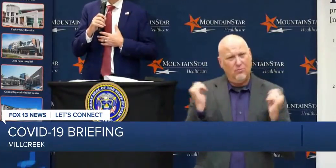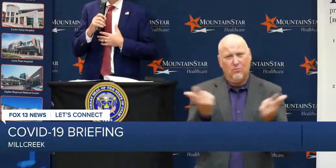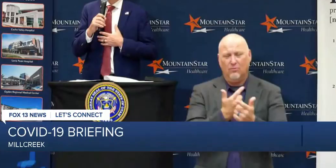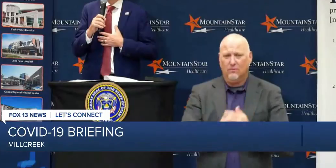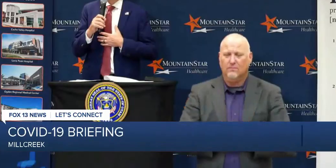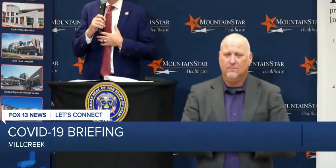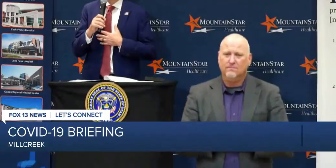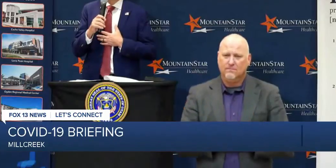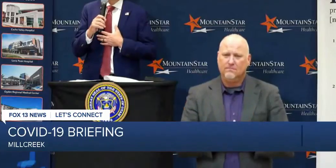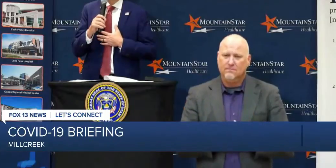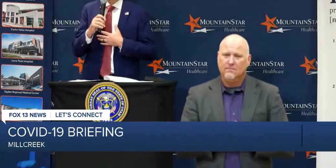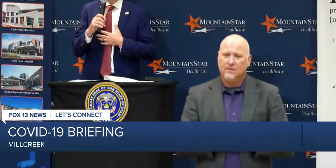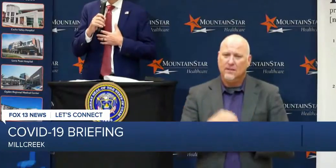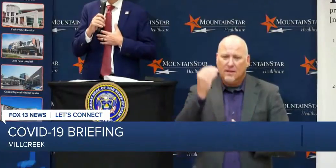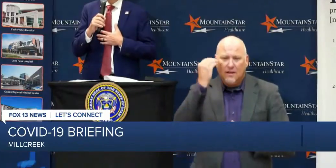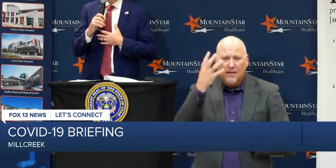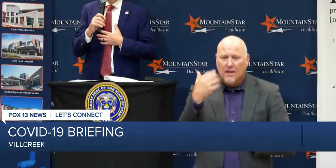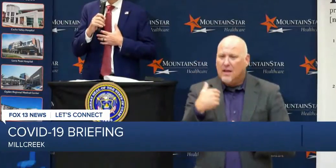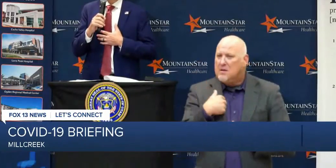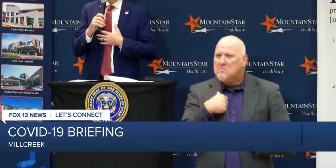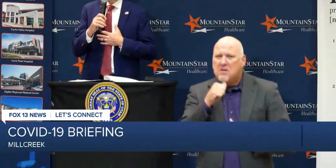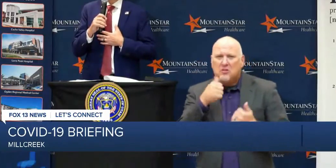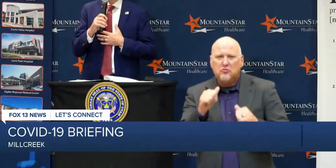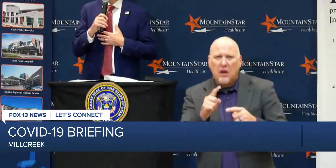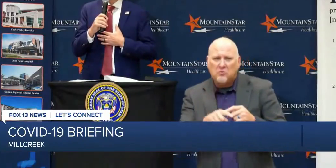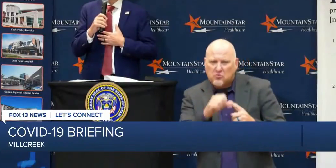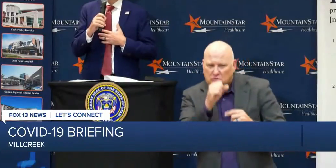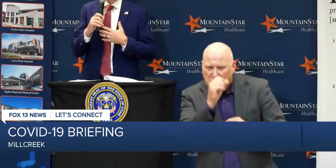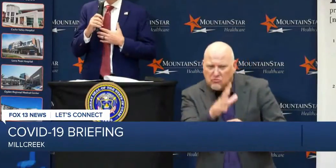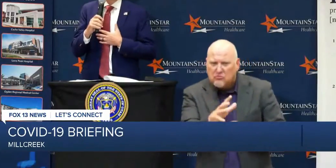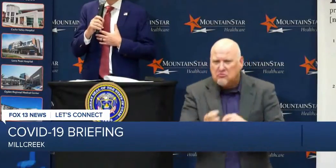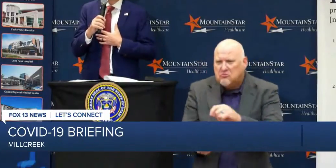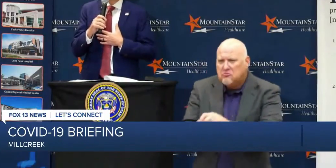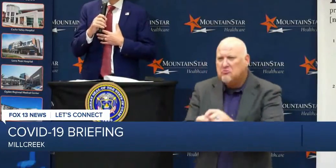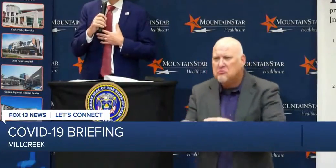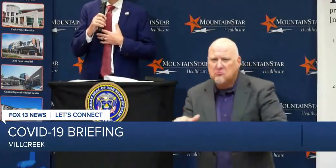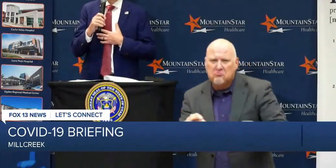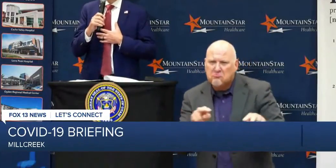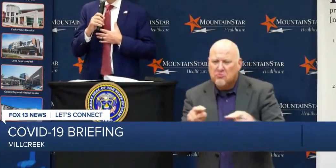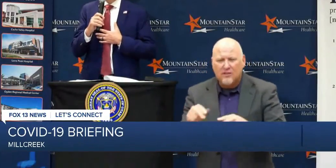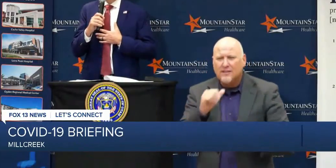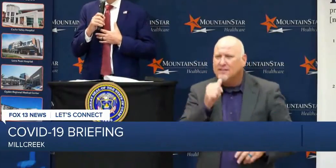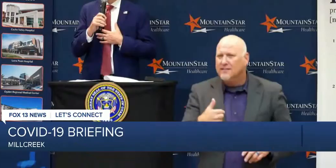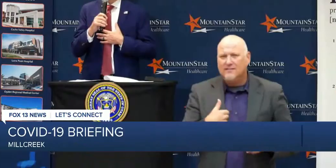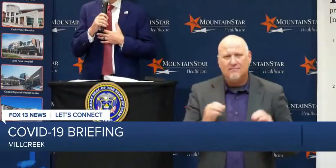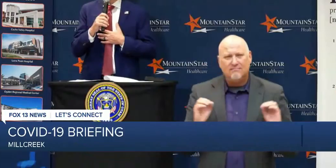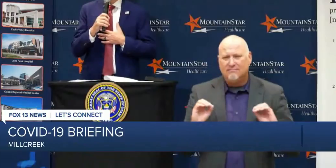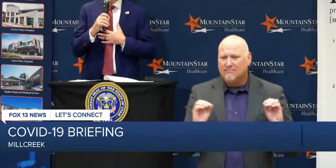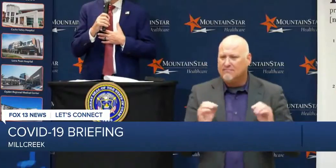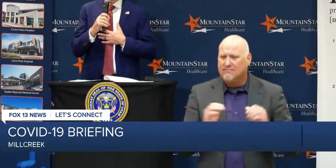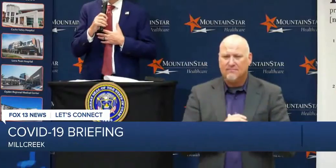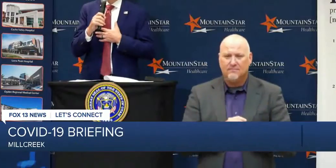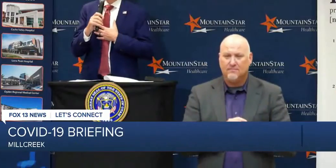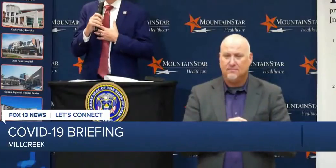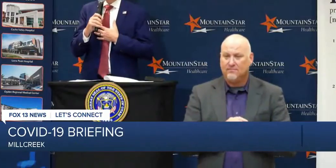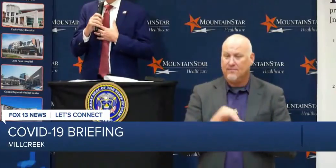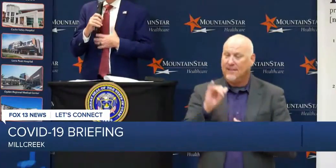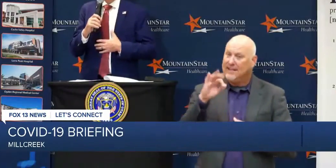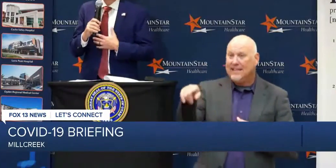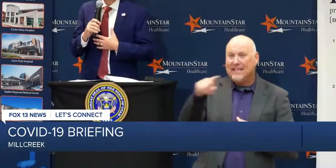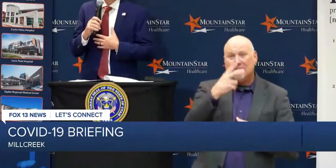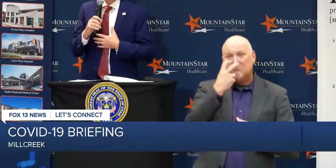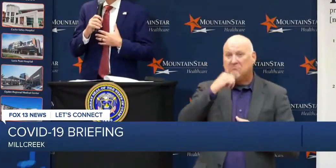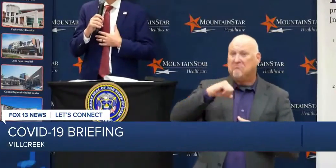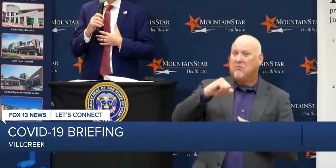of some grand conspiracy theory. If you don't believe me, if you're if you're